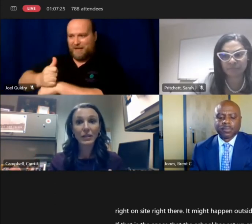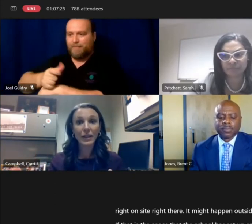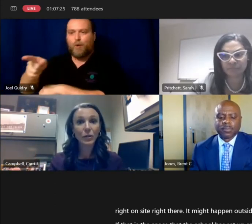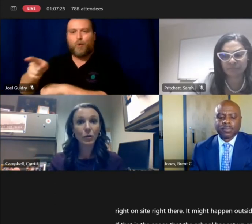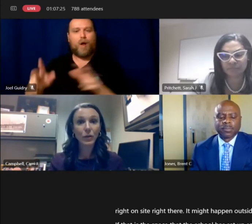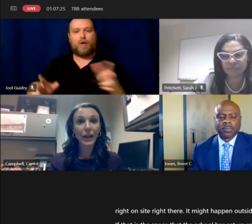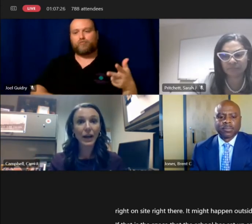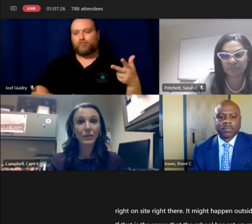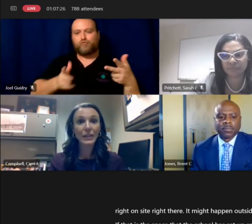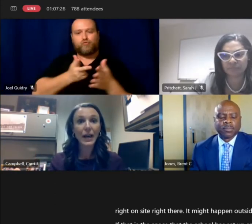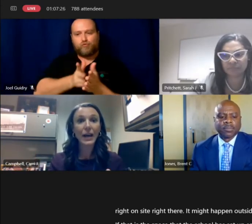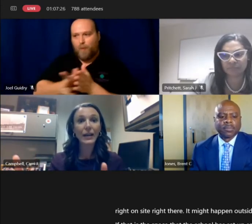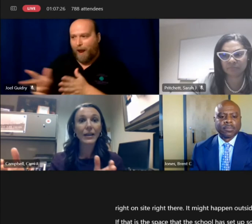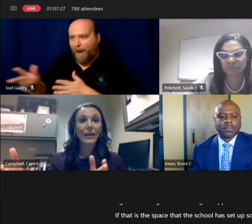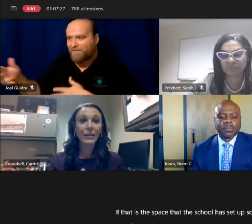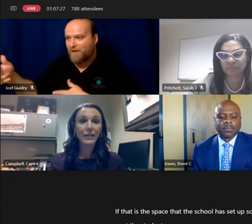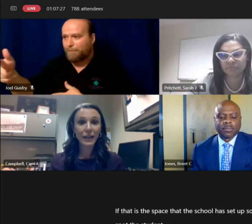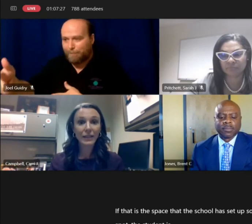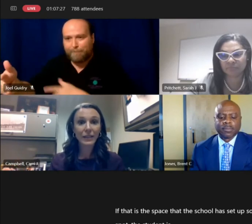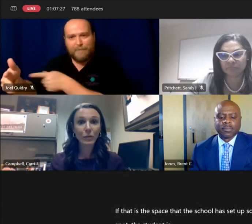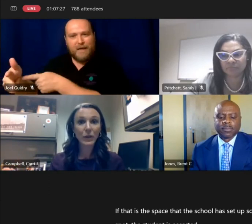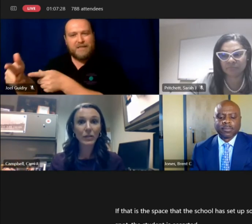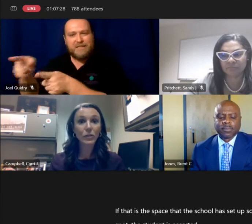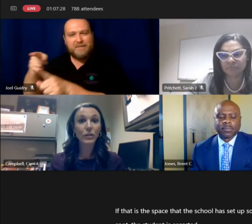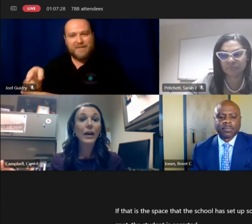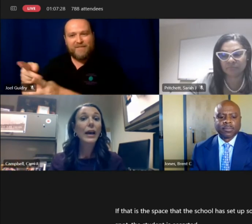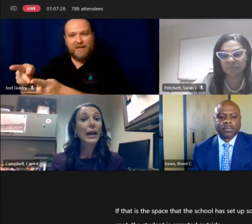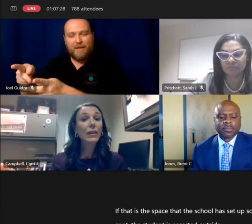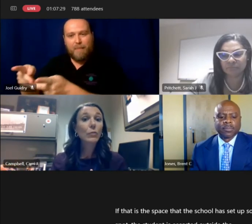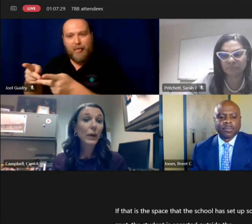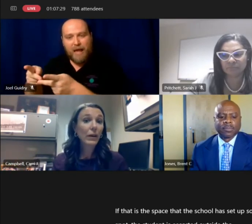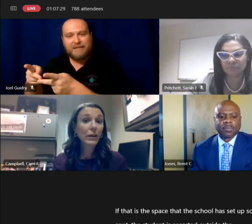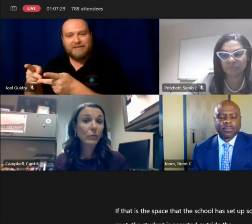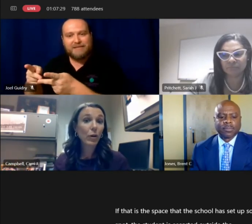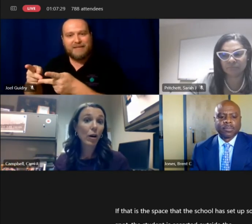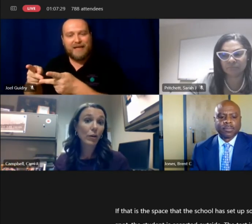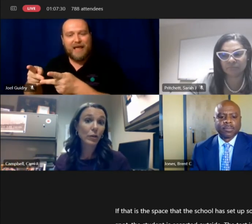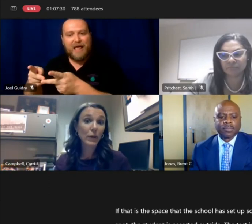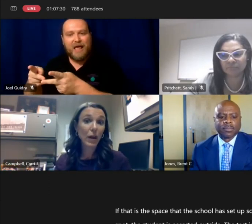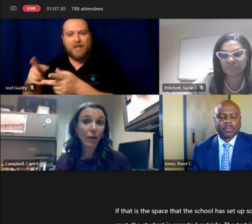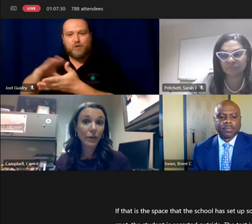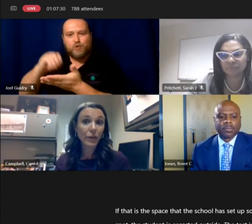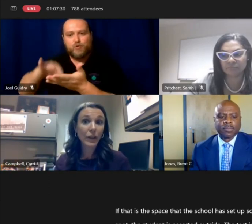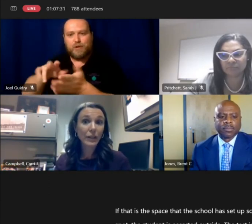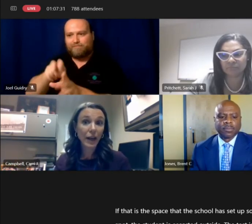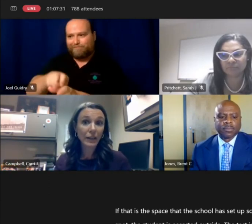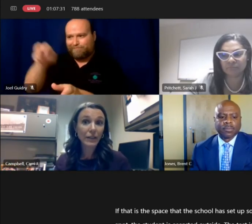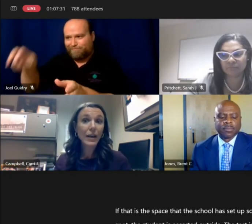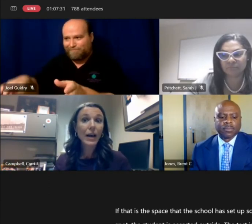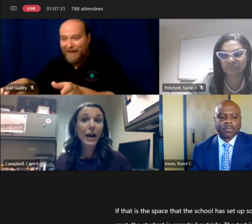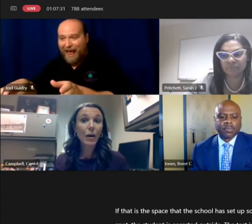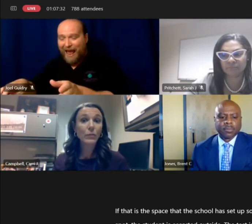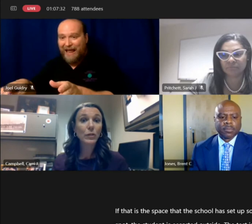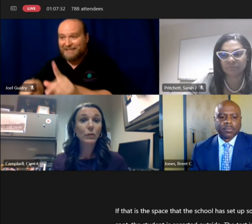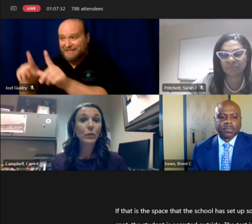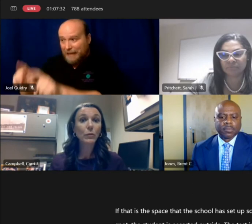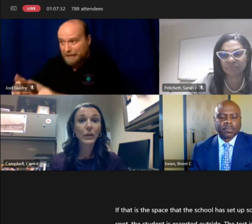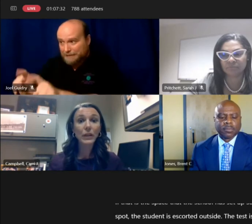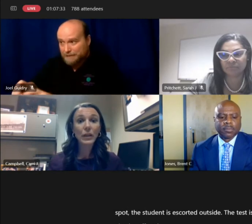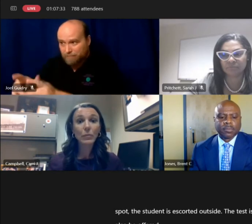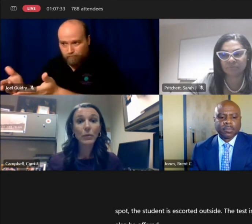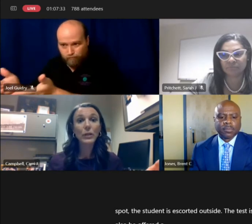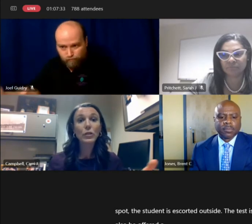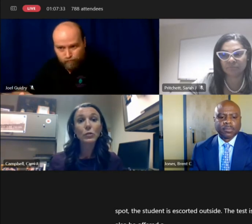is escorted outside, the test is administered, and the parent will also be offered a test. So that we're